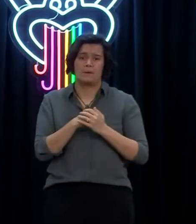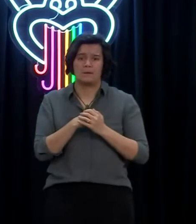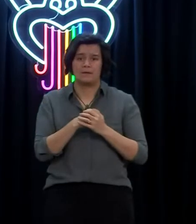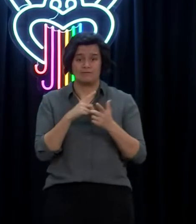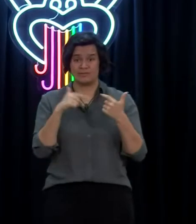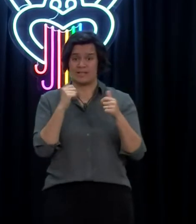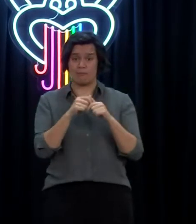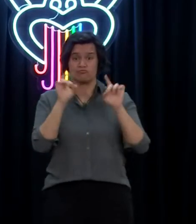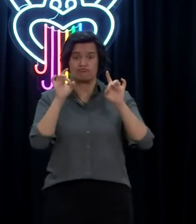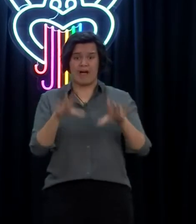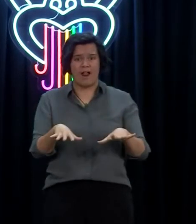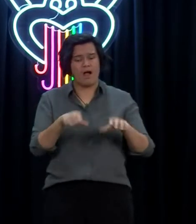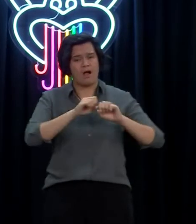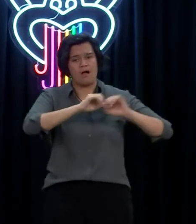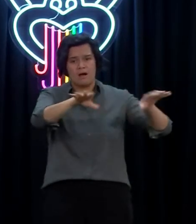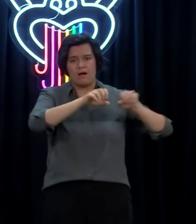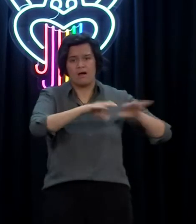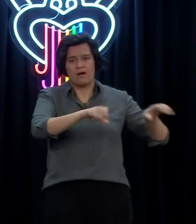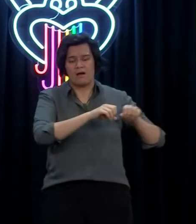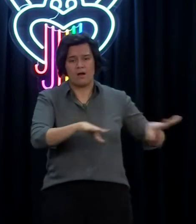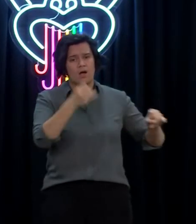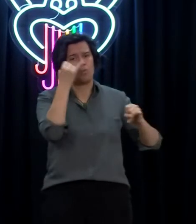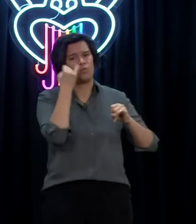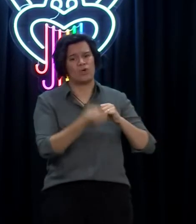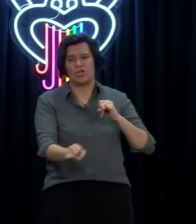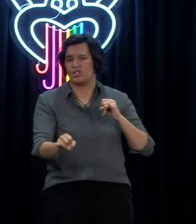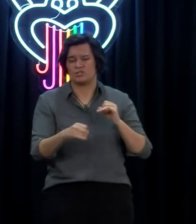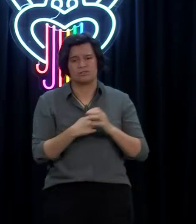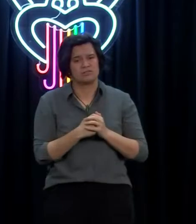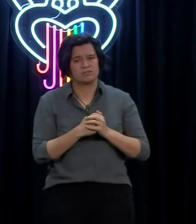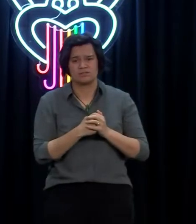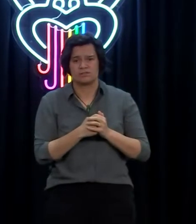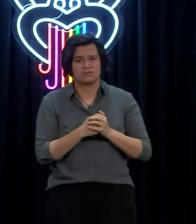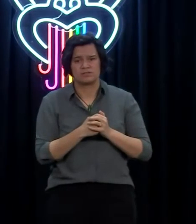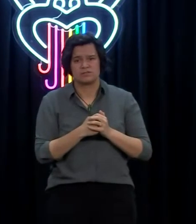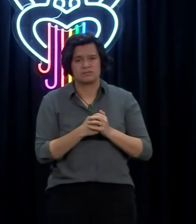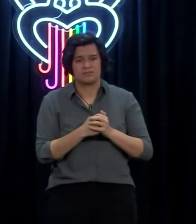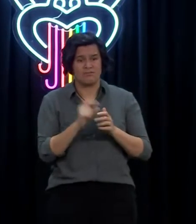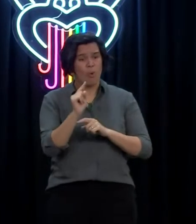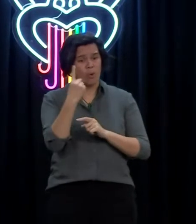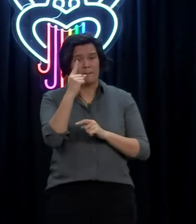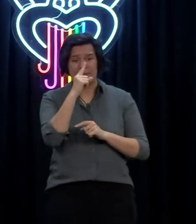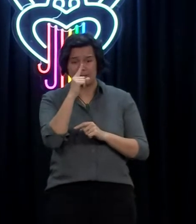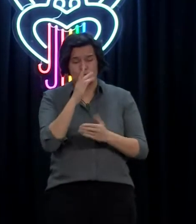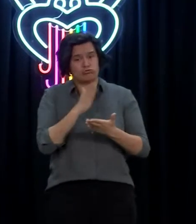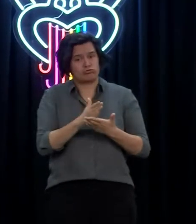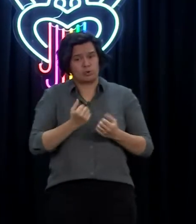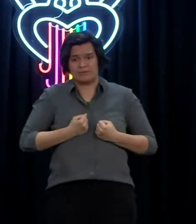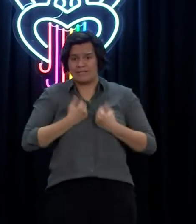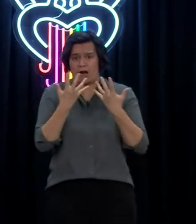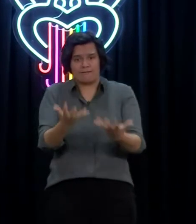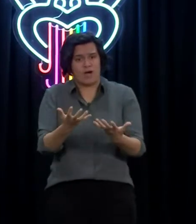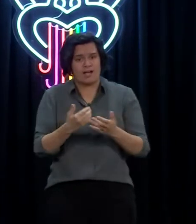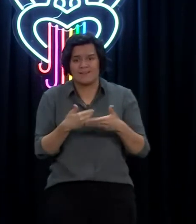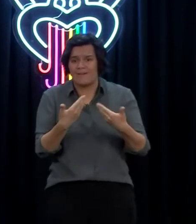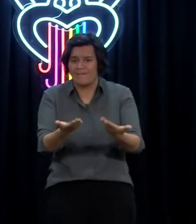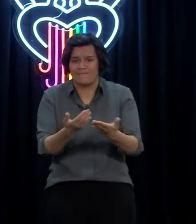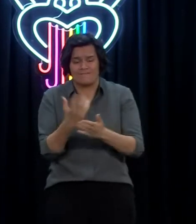have gone much, much, much higher than they have here. What the sacrifice Aucklanders have made at Alert Level 4